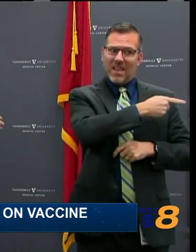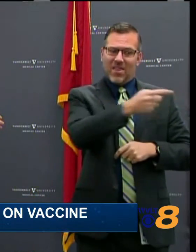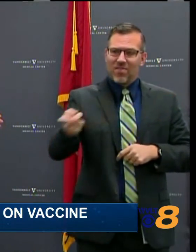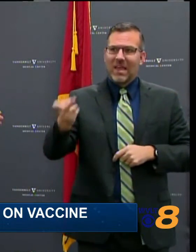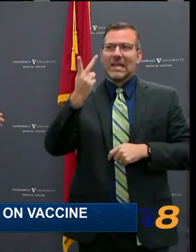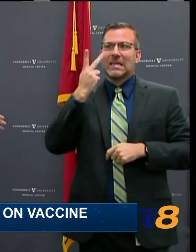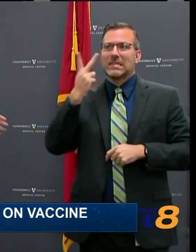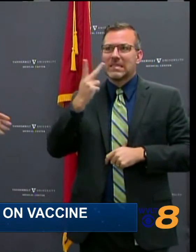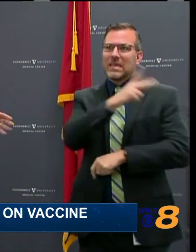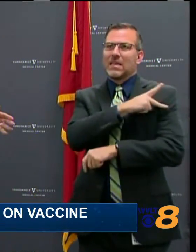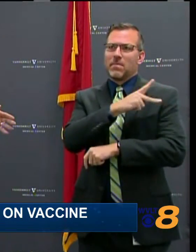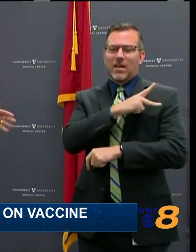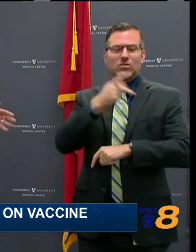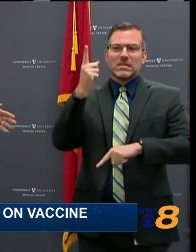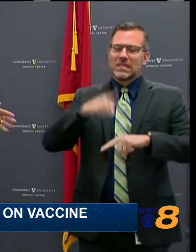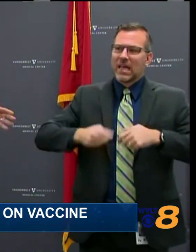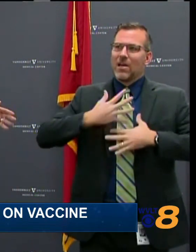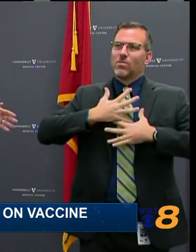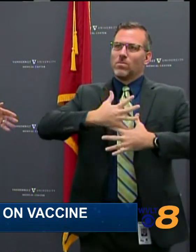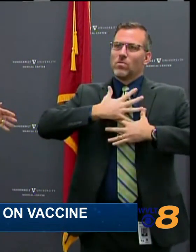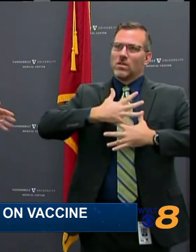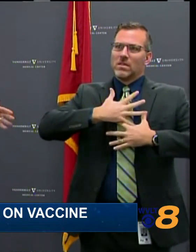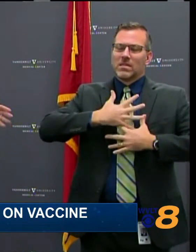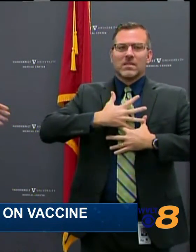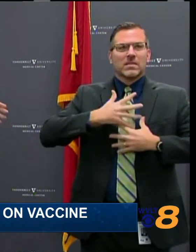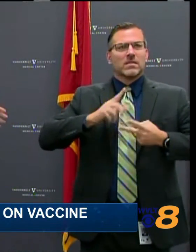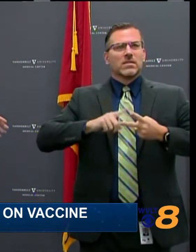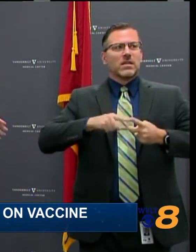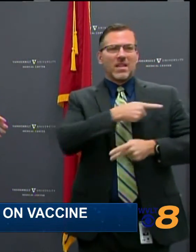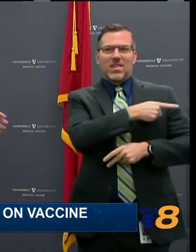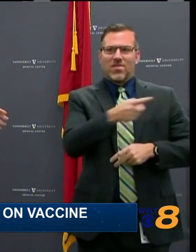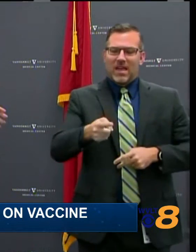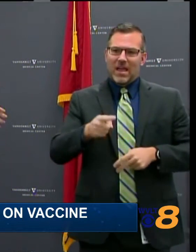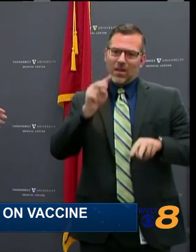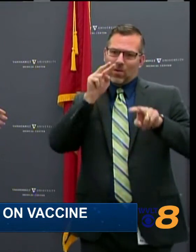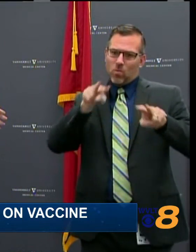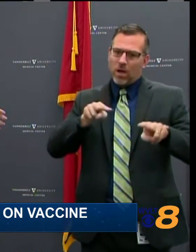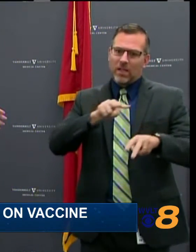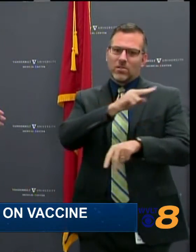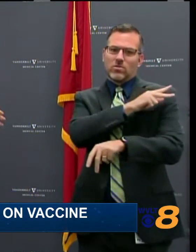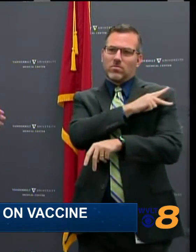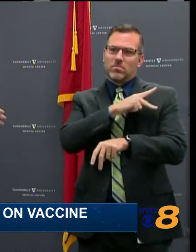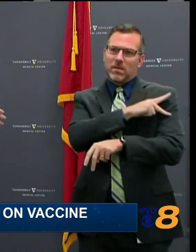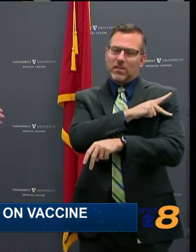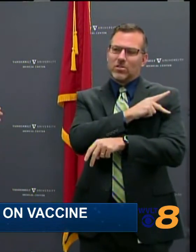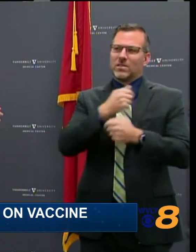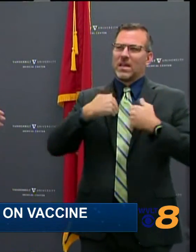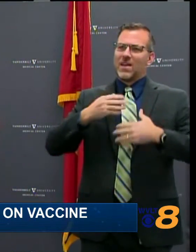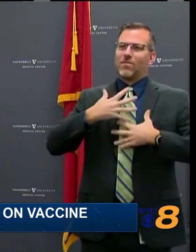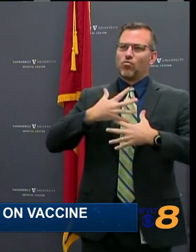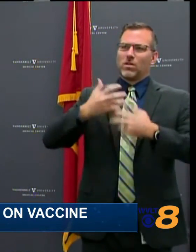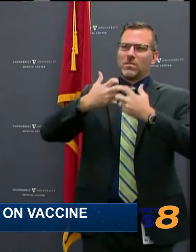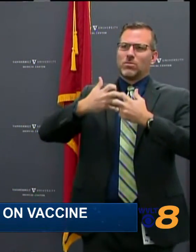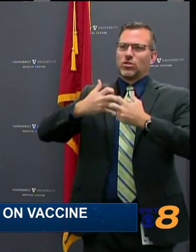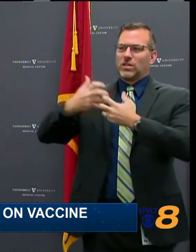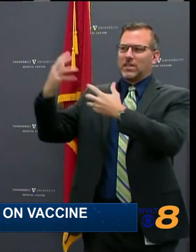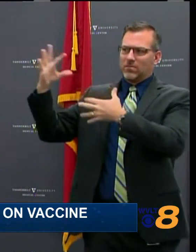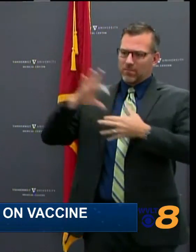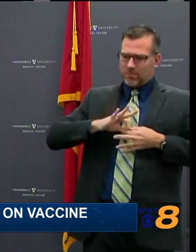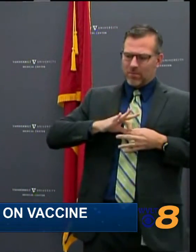in their beds in this hospital. They're the ones who have watched their patients go on ventilators for weeks at a